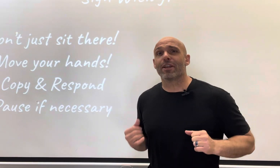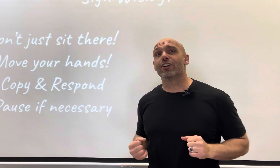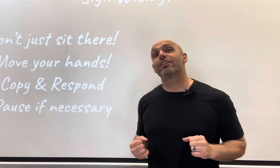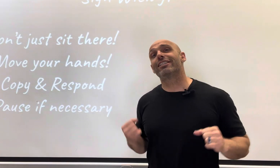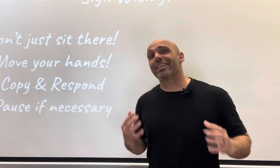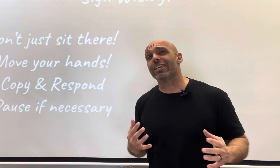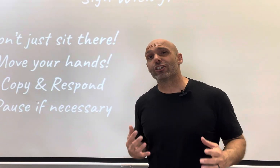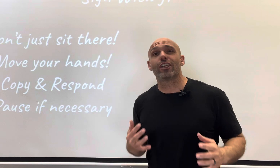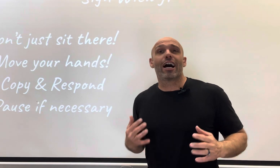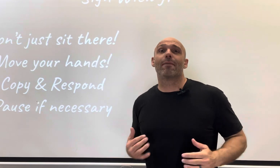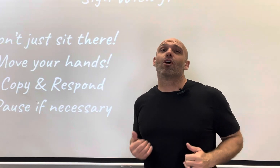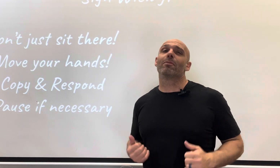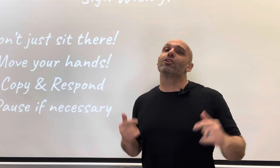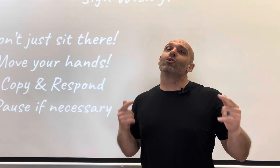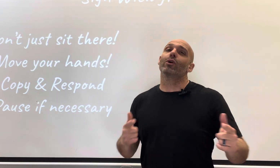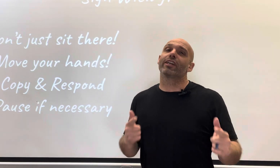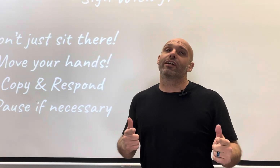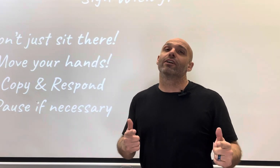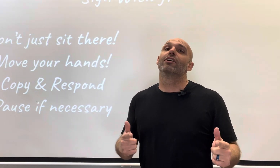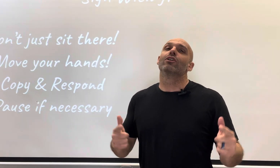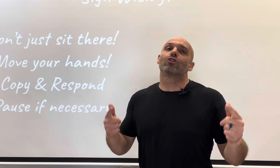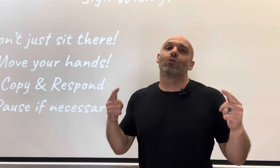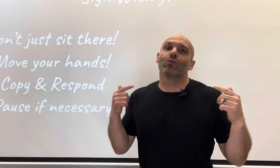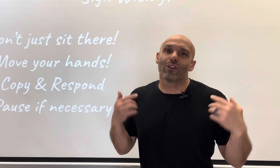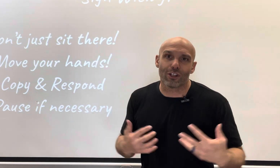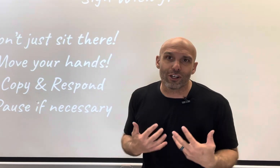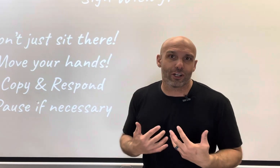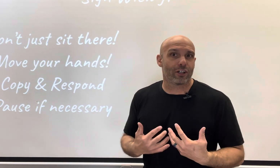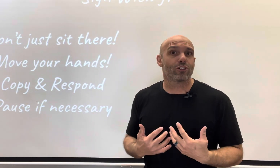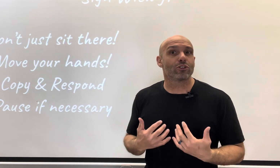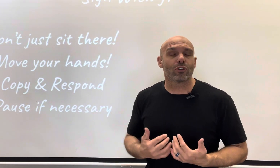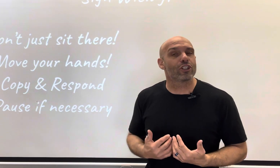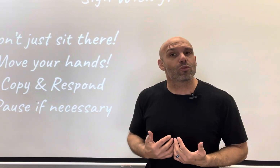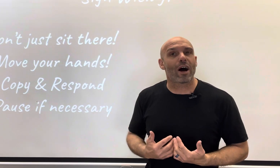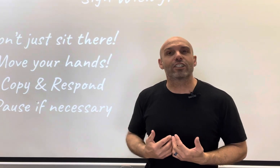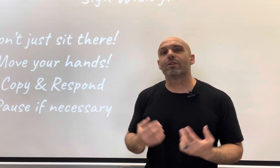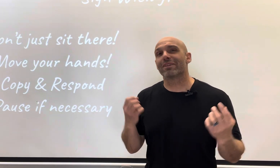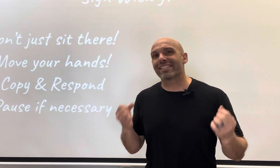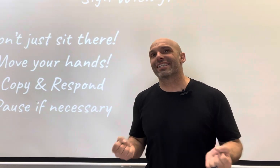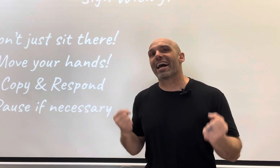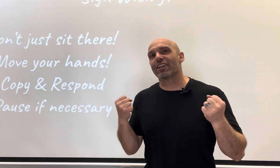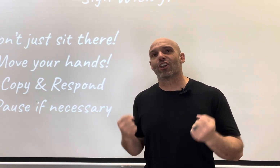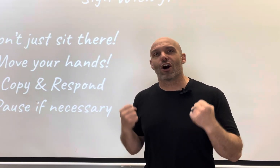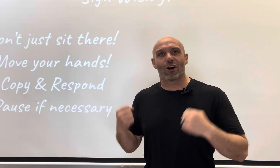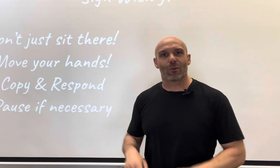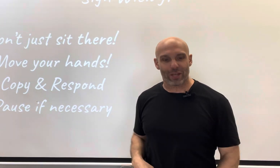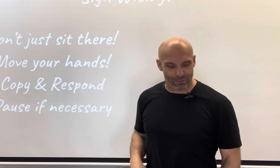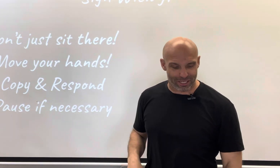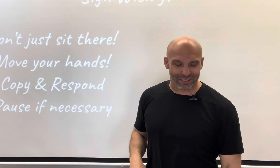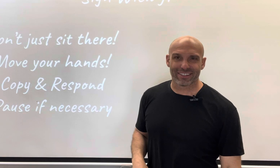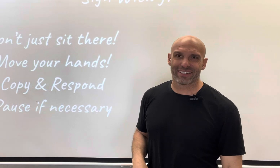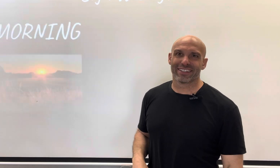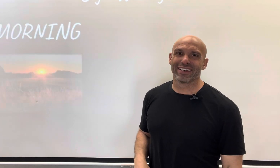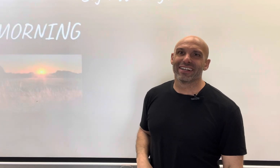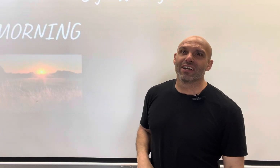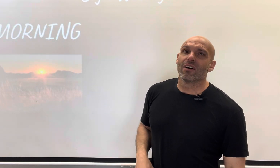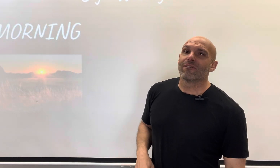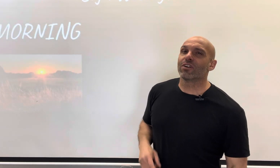to teach. I'm hoping you're here to learn. So don't just watch me, but sign along with me. First,